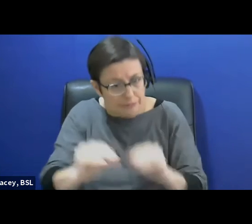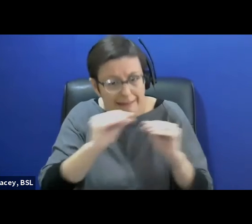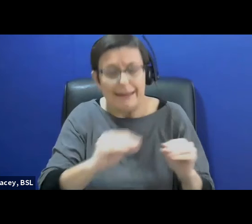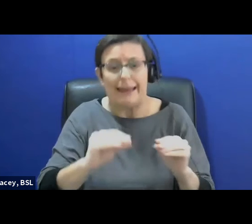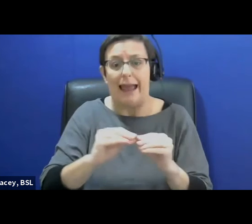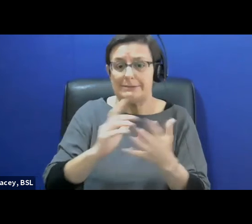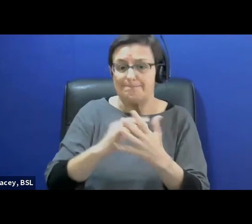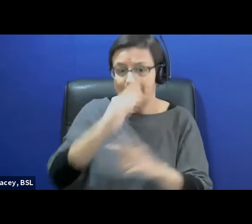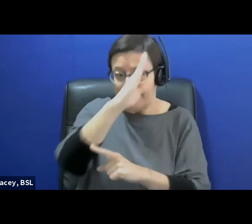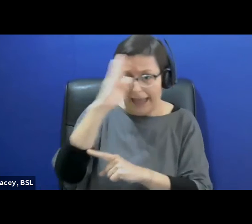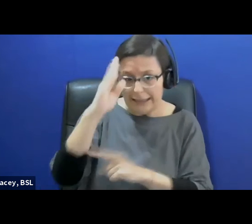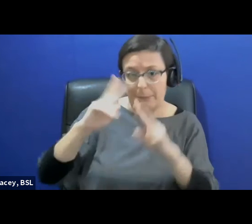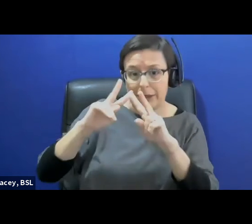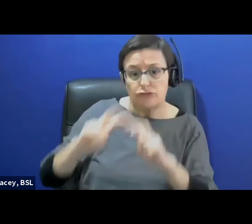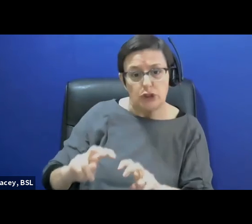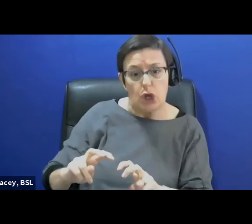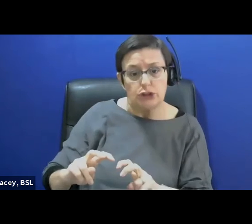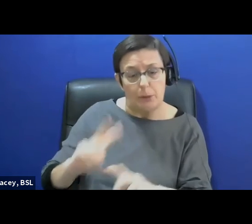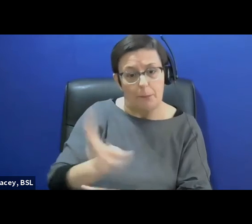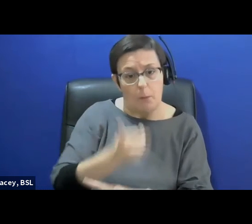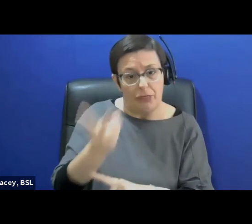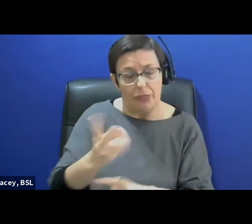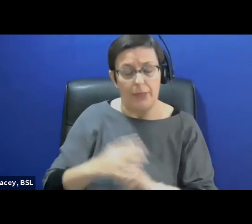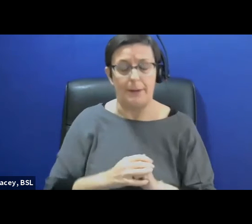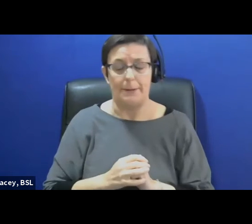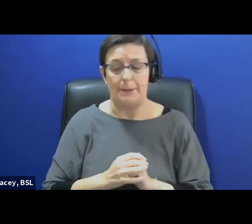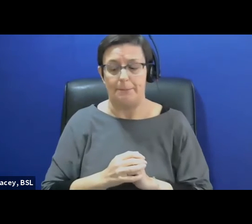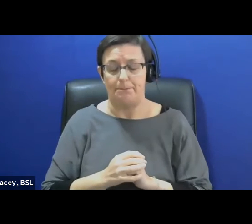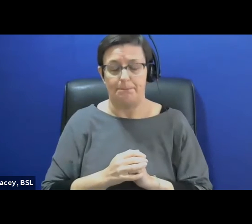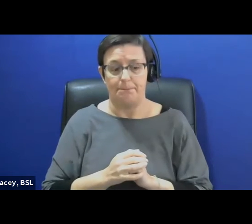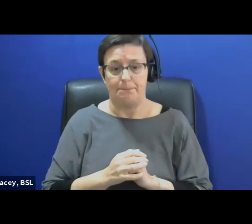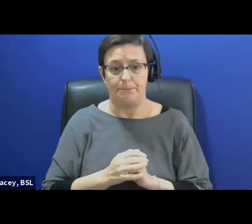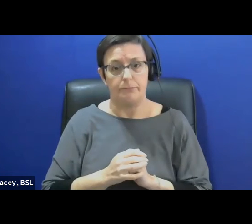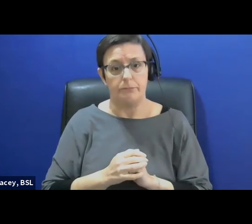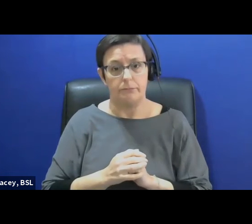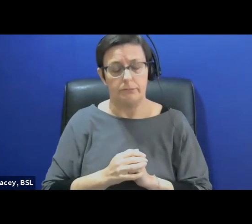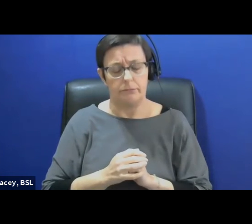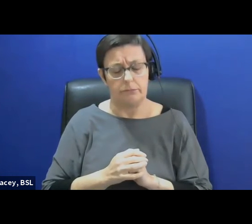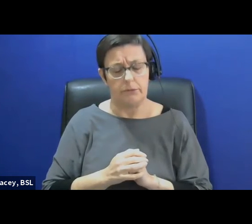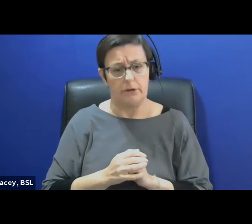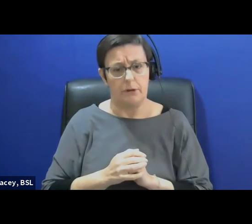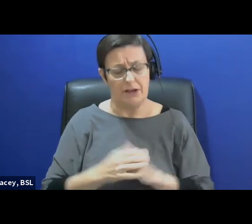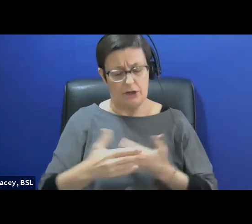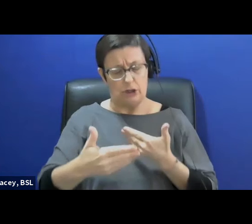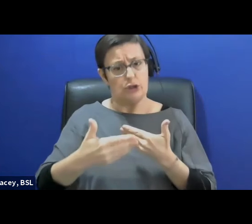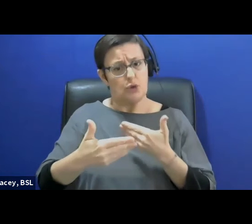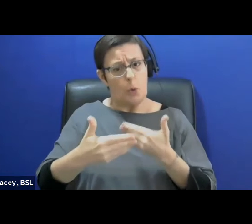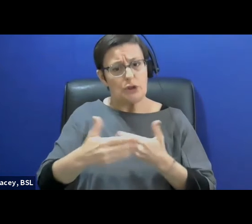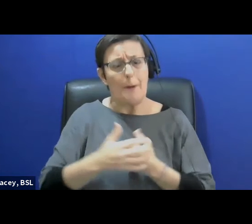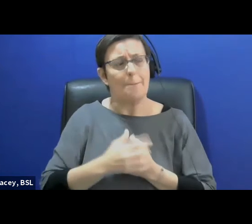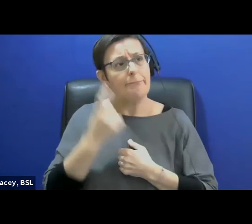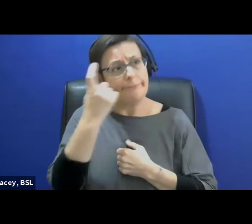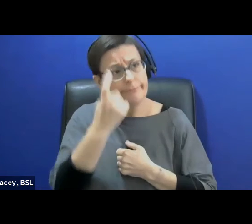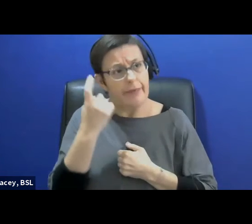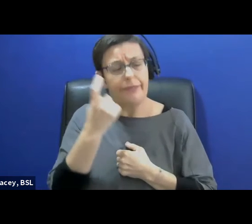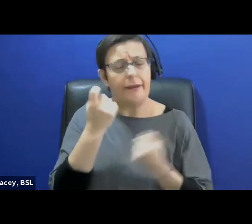know, short term, I think it's there is also a need for kind of better understanding. I think where things fall